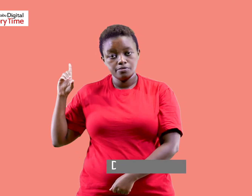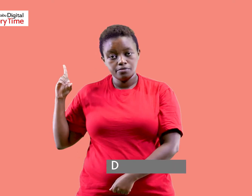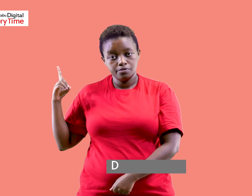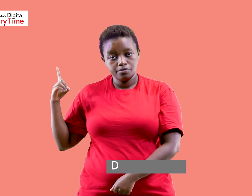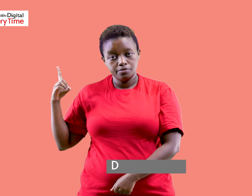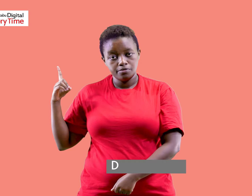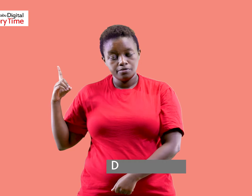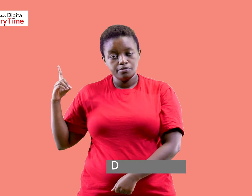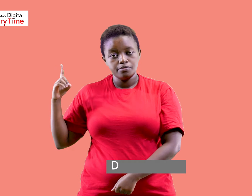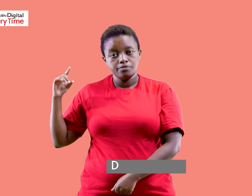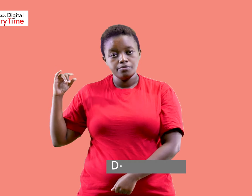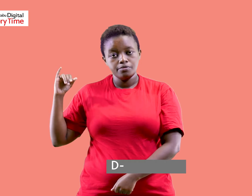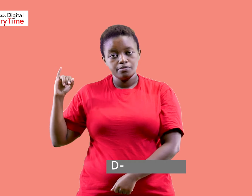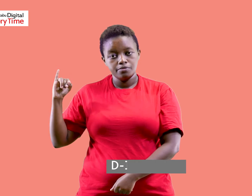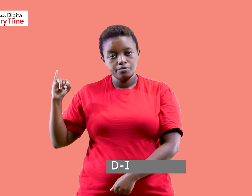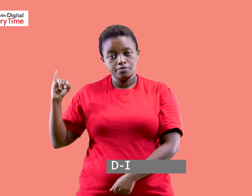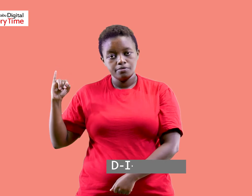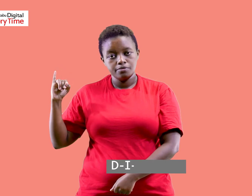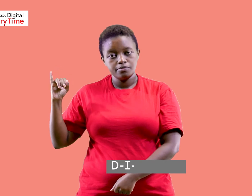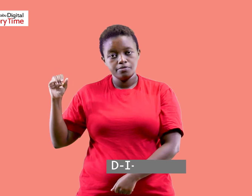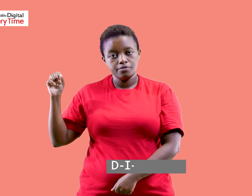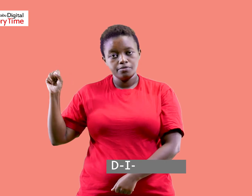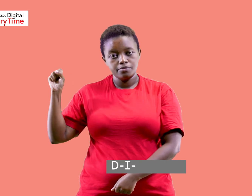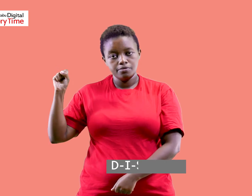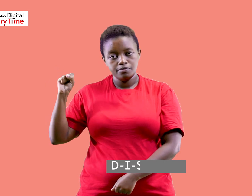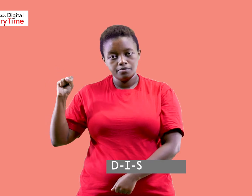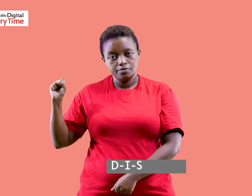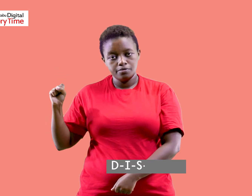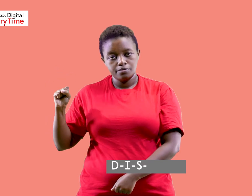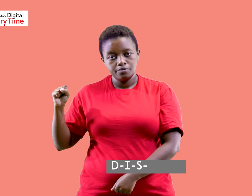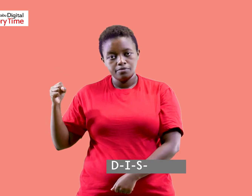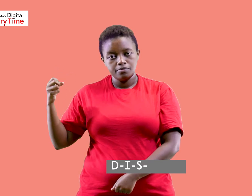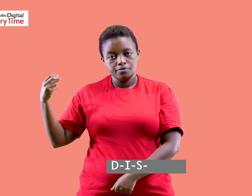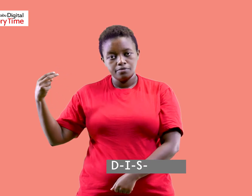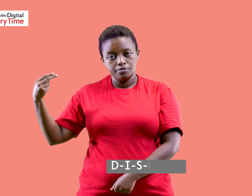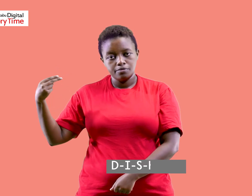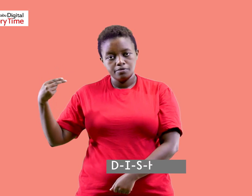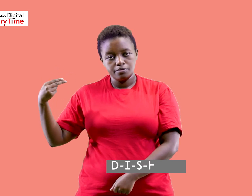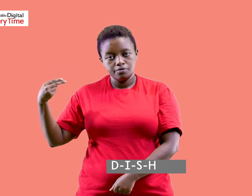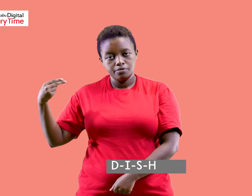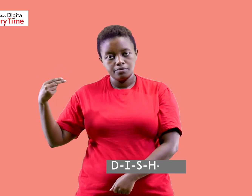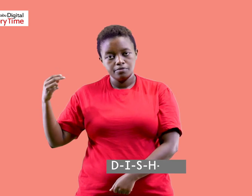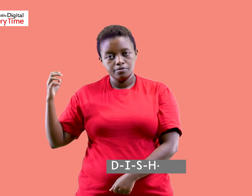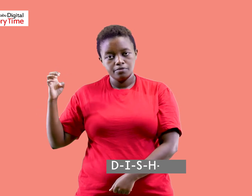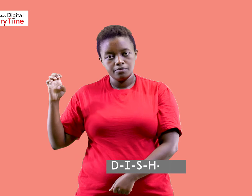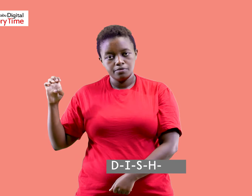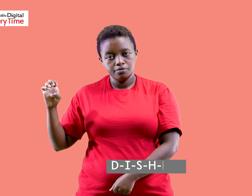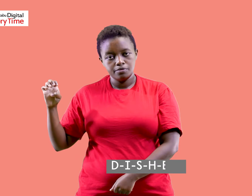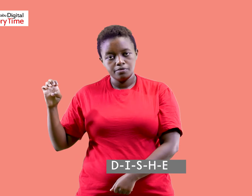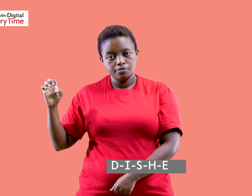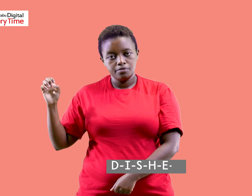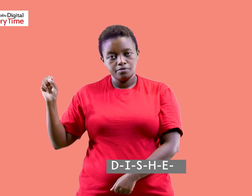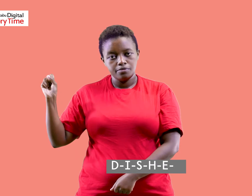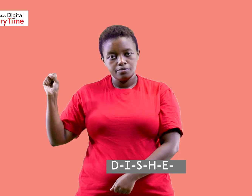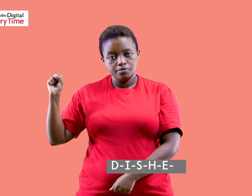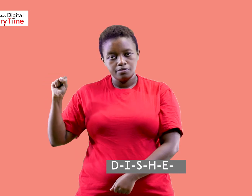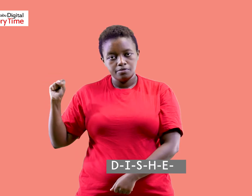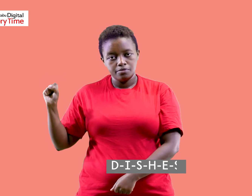D I S H E